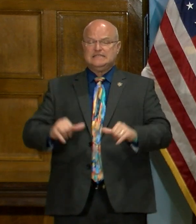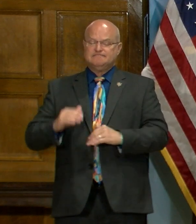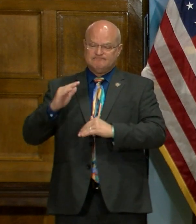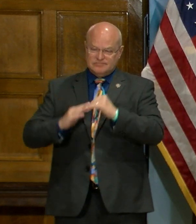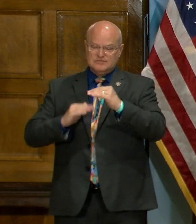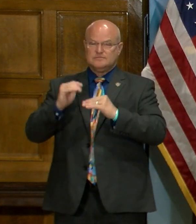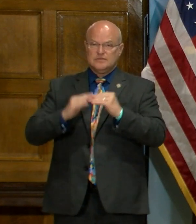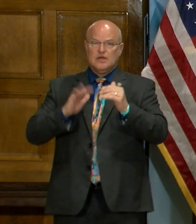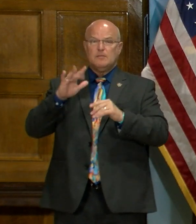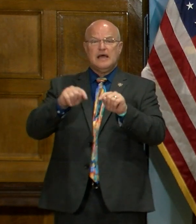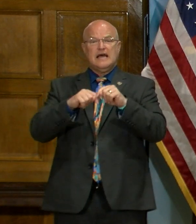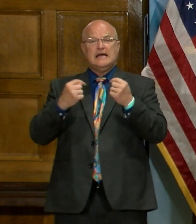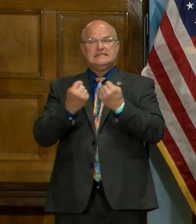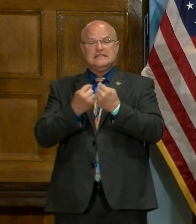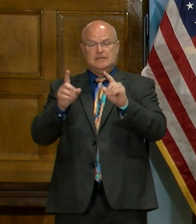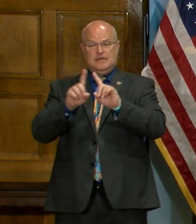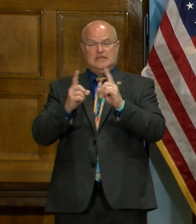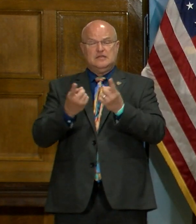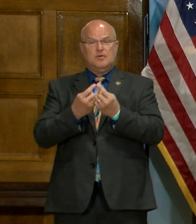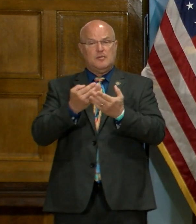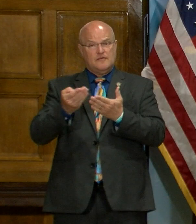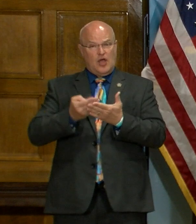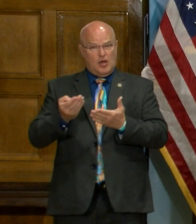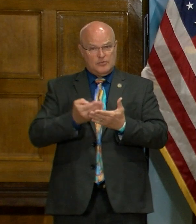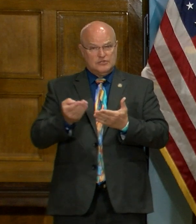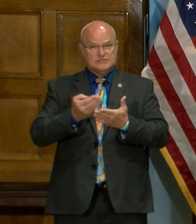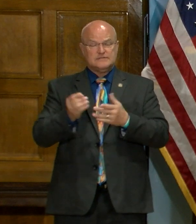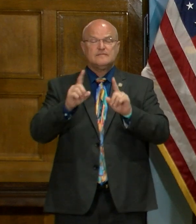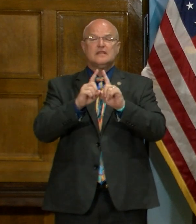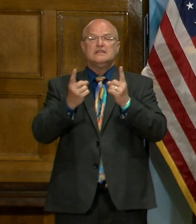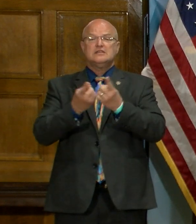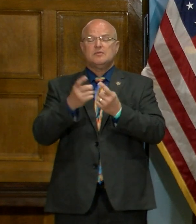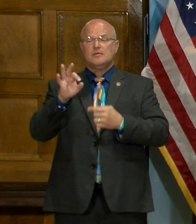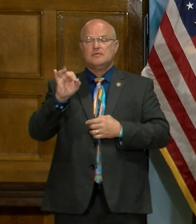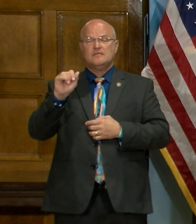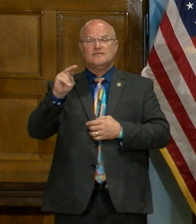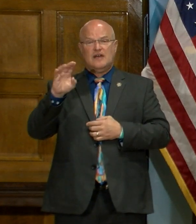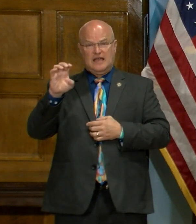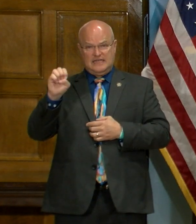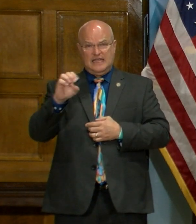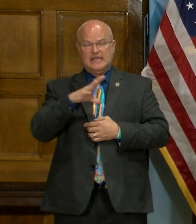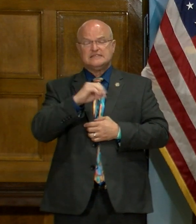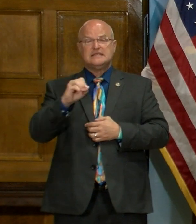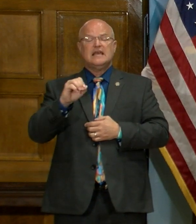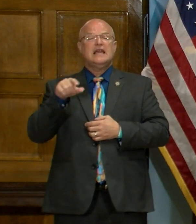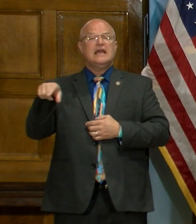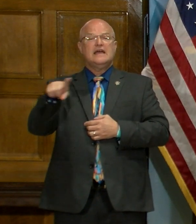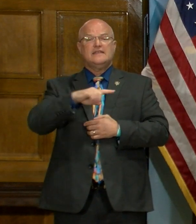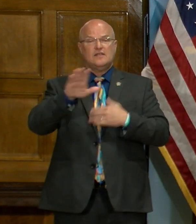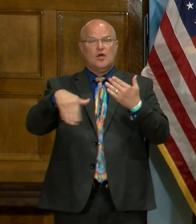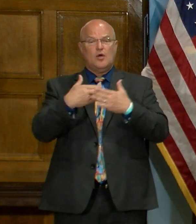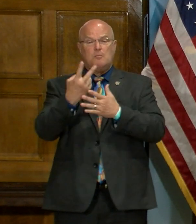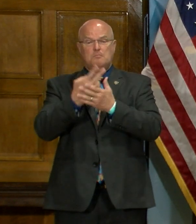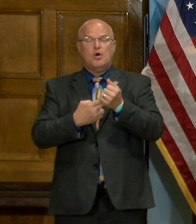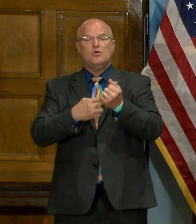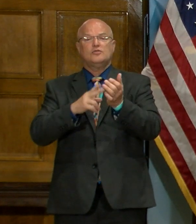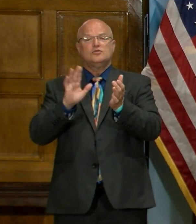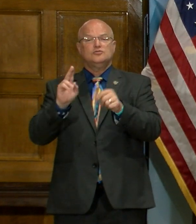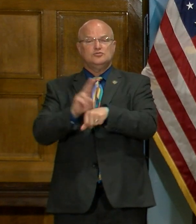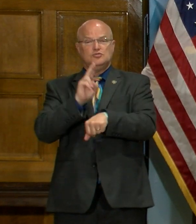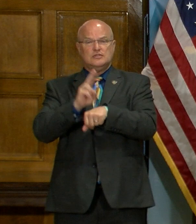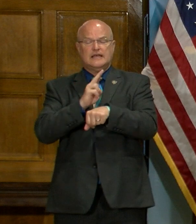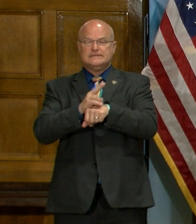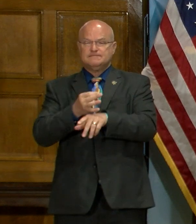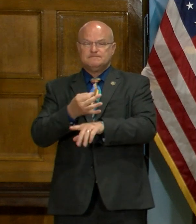being built by a team at the Department of Commerce, the Department of Finance, and they are all both utilizing